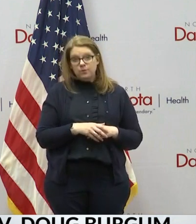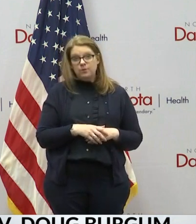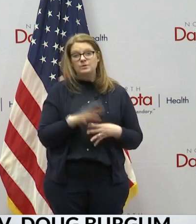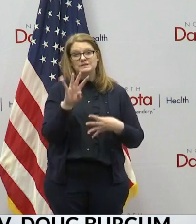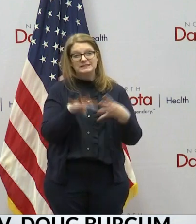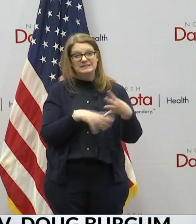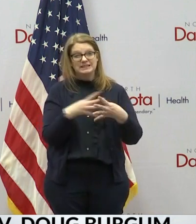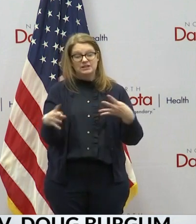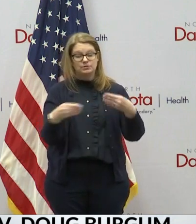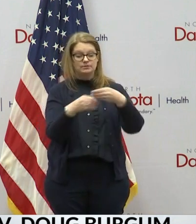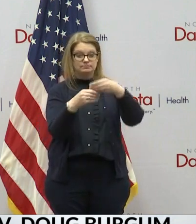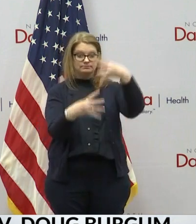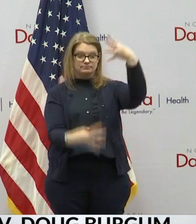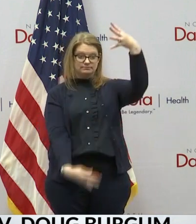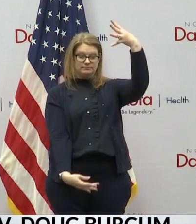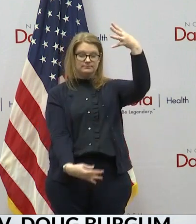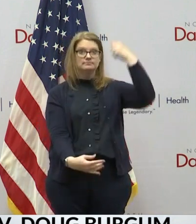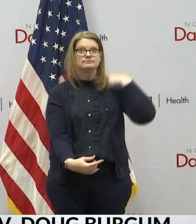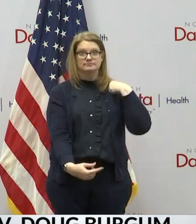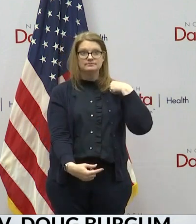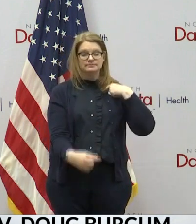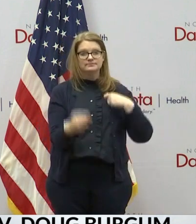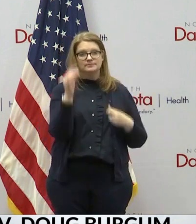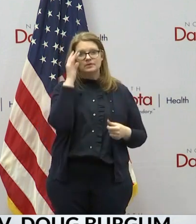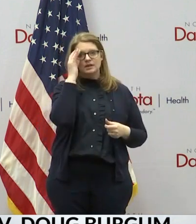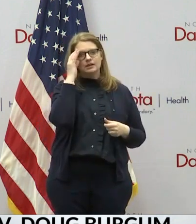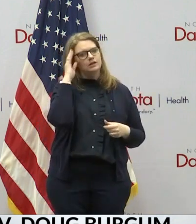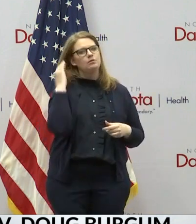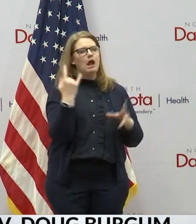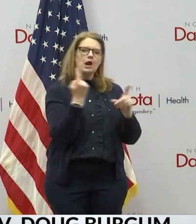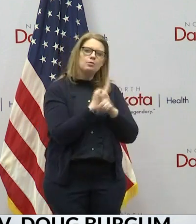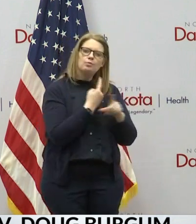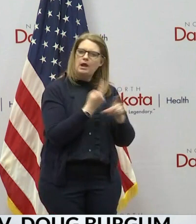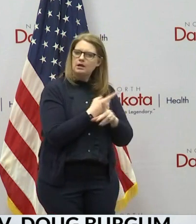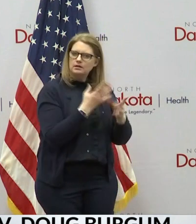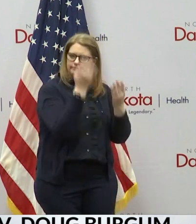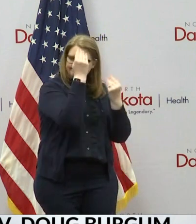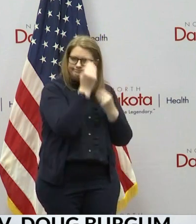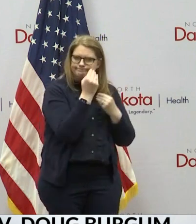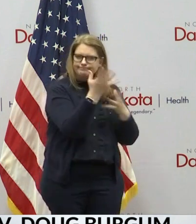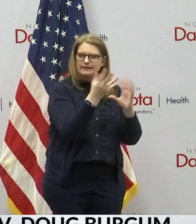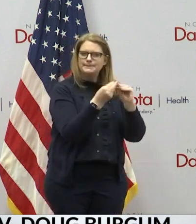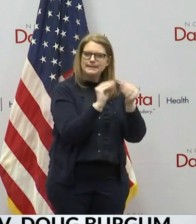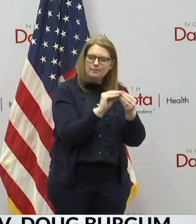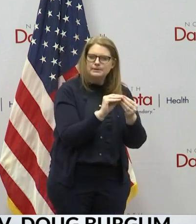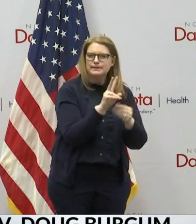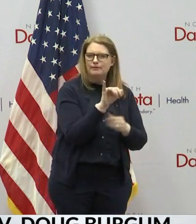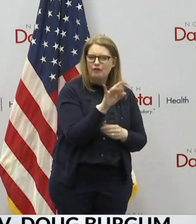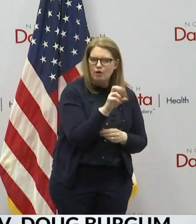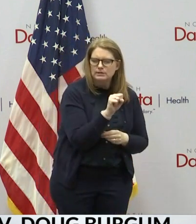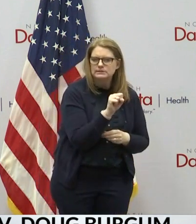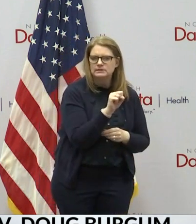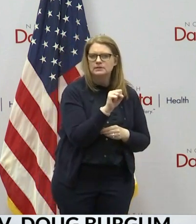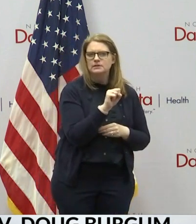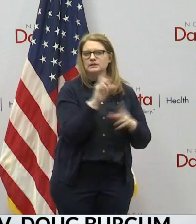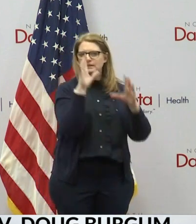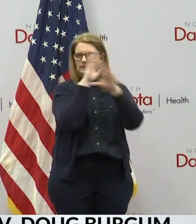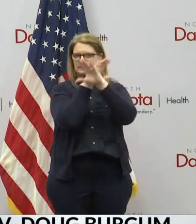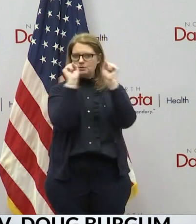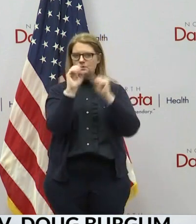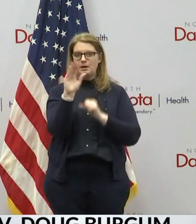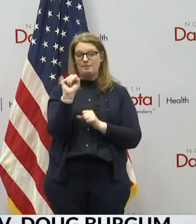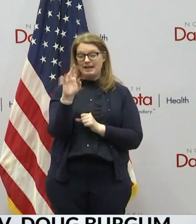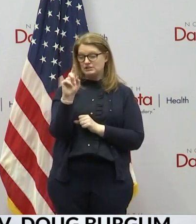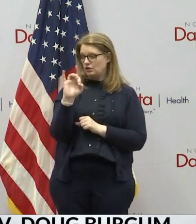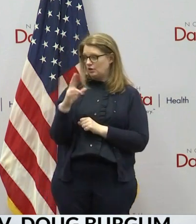today, in addition to our normal update on the numbers and the virus. Superintendent Baszler is going to